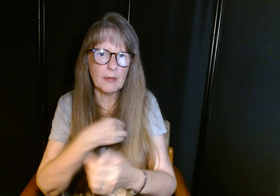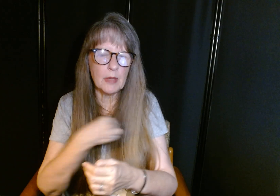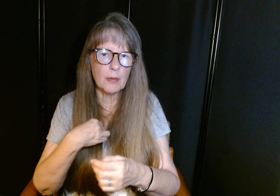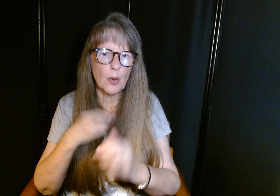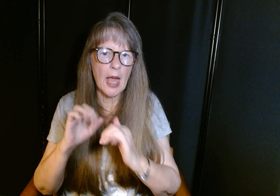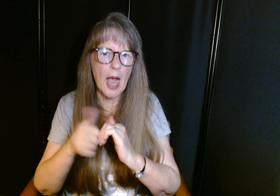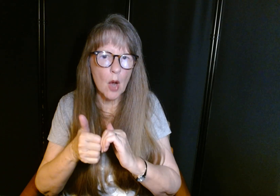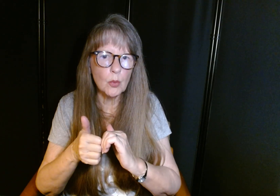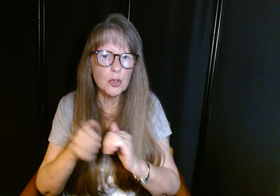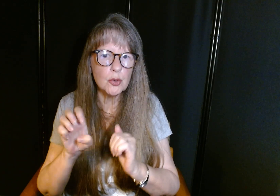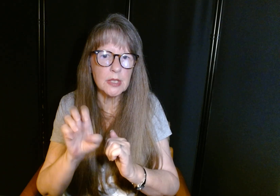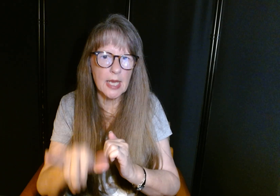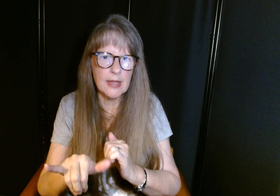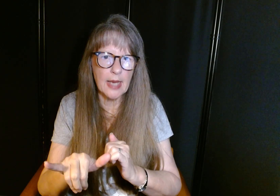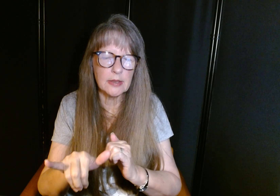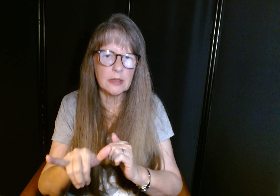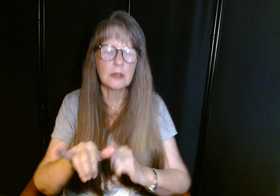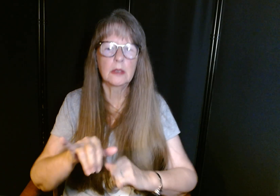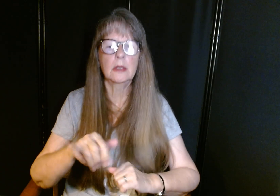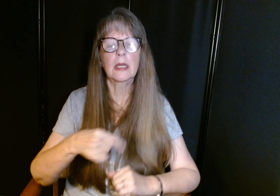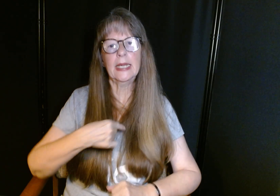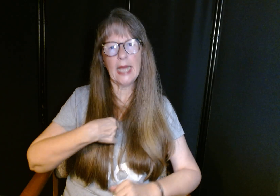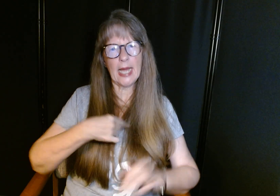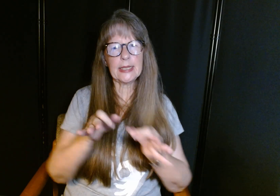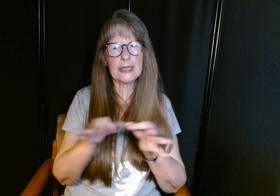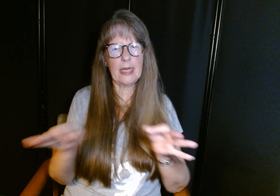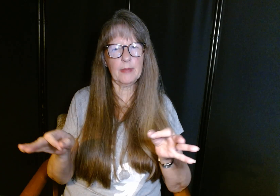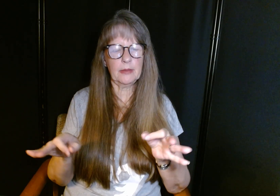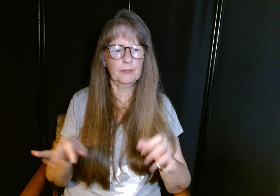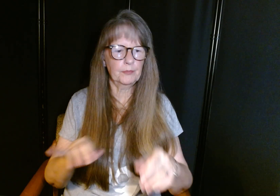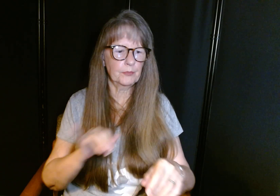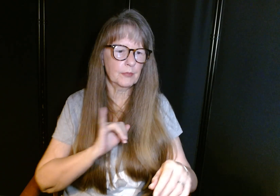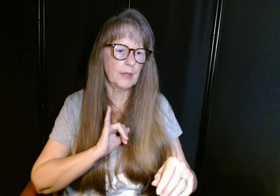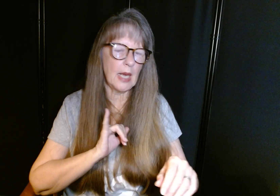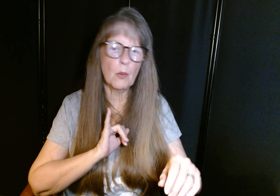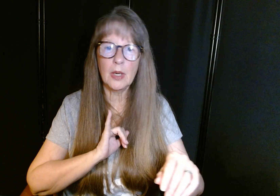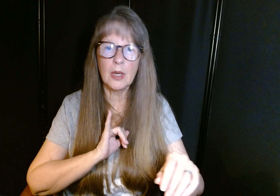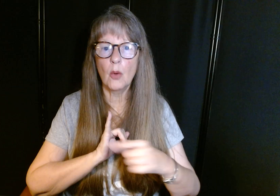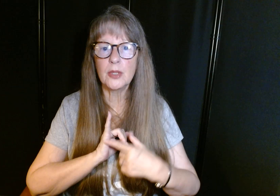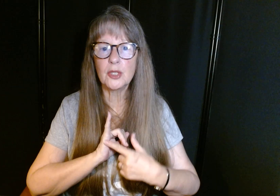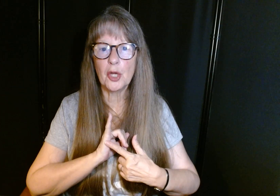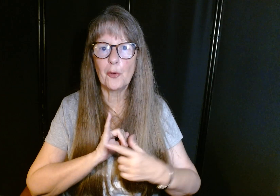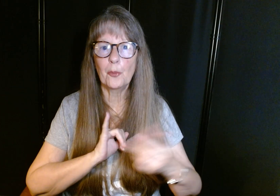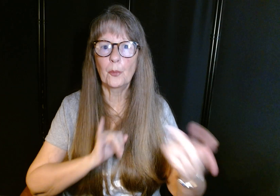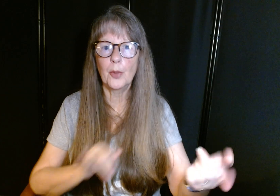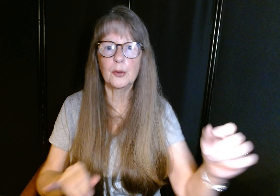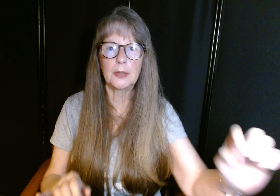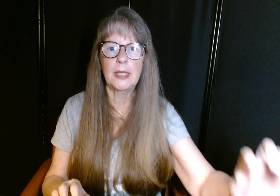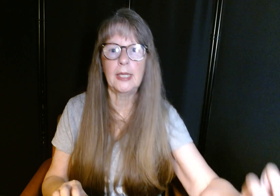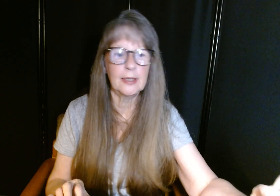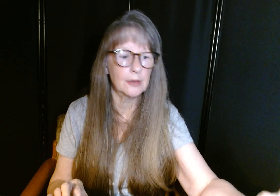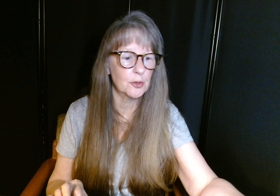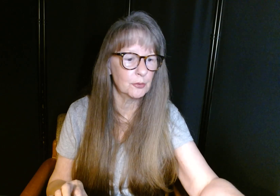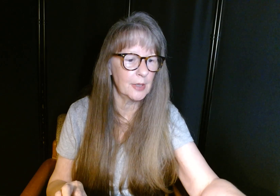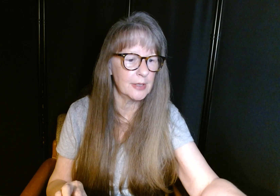member, how would you say that? An I statement. But I want to always show what it looks like in English, right?